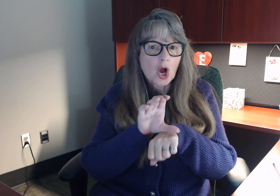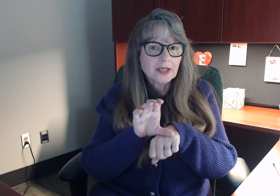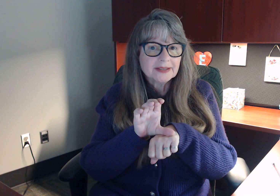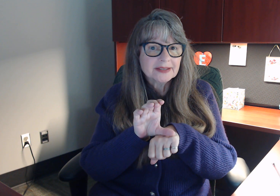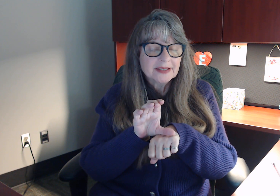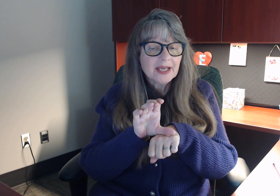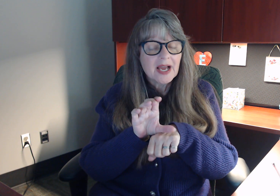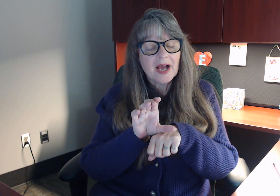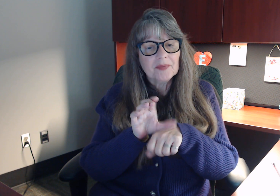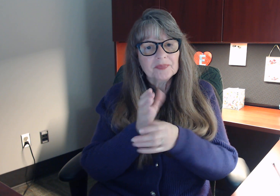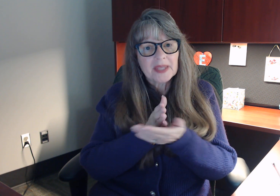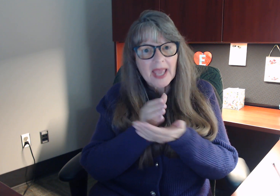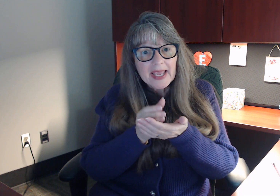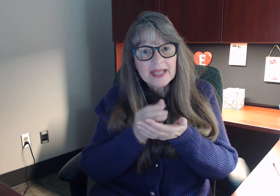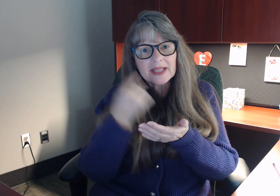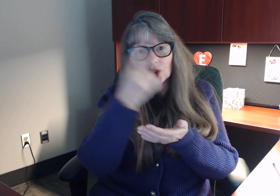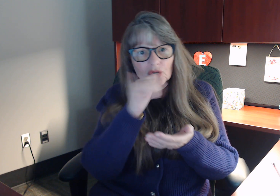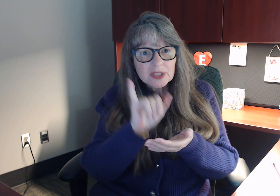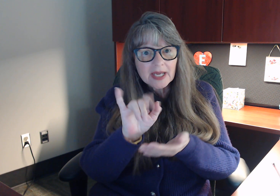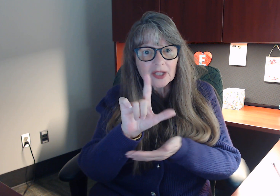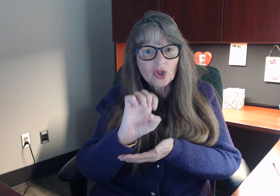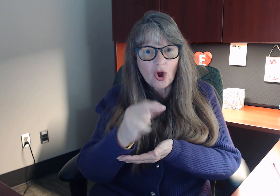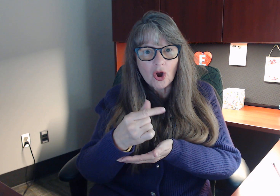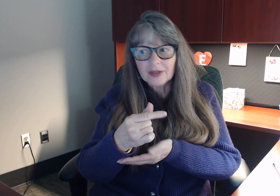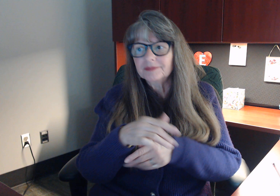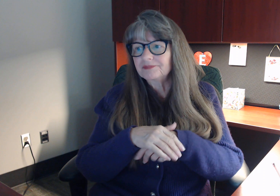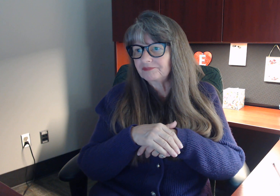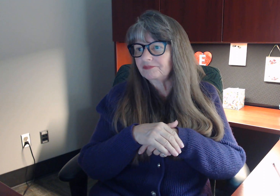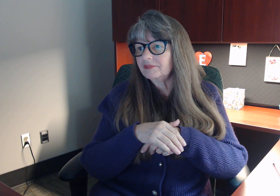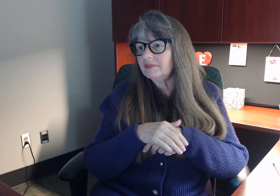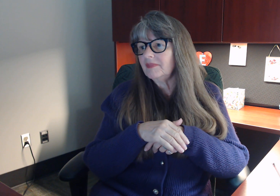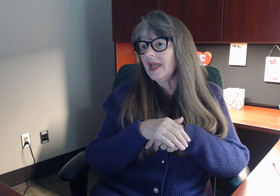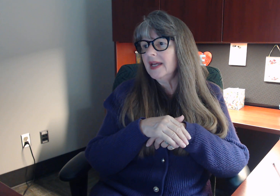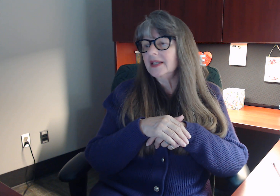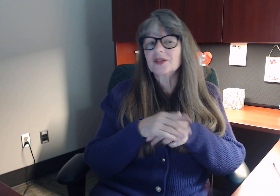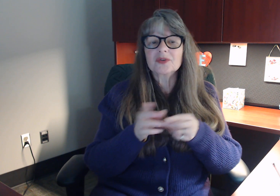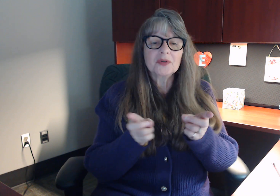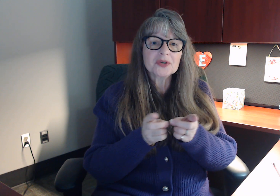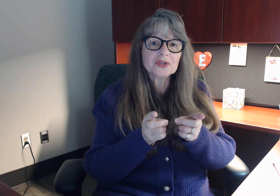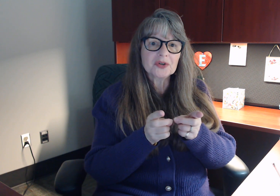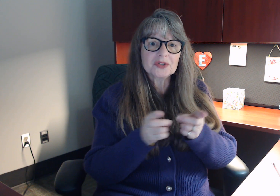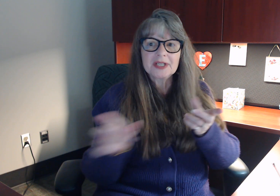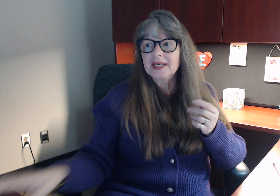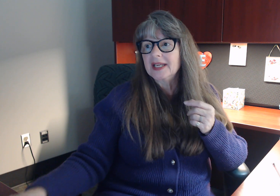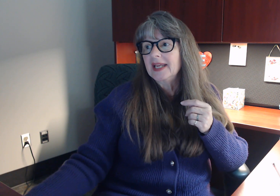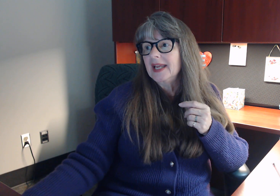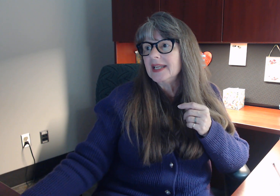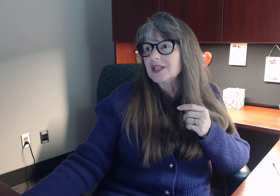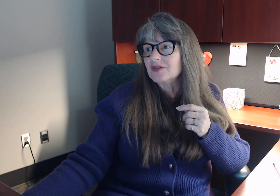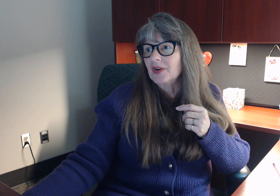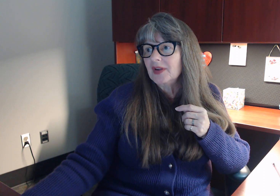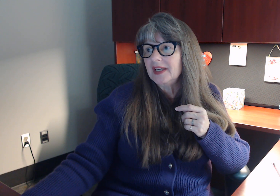chocolate cake that looks like a log, and so it's very dessert, and it's very